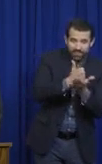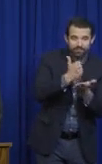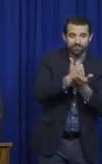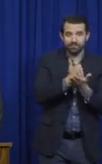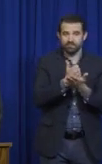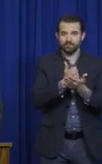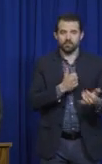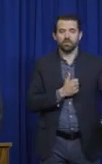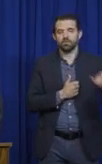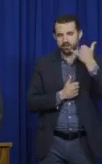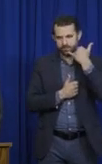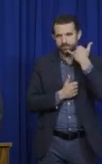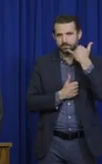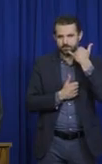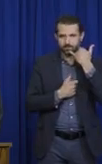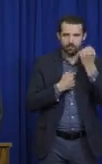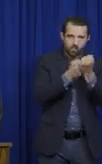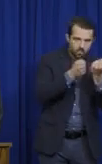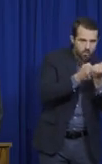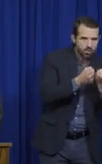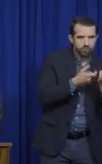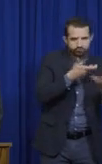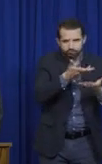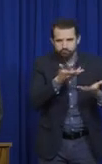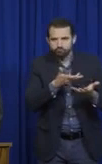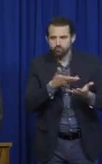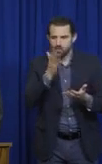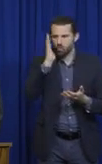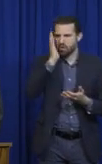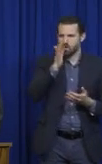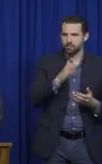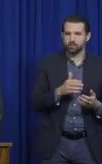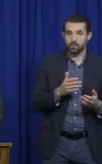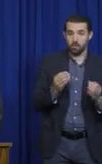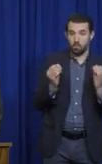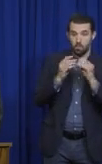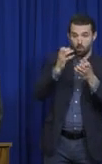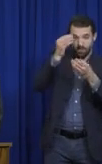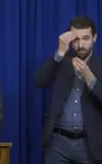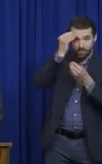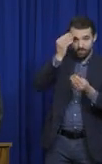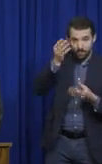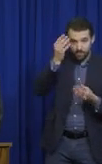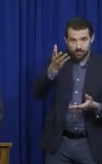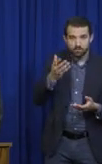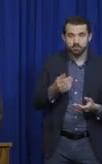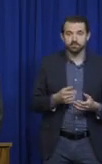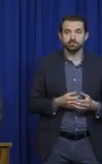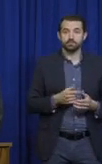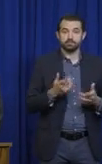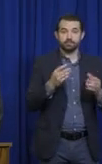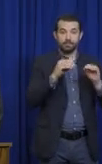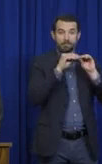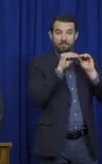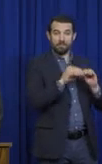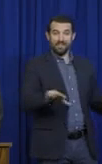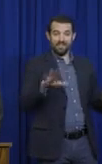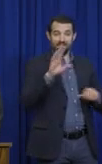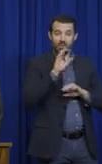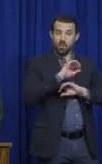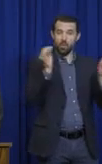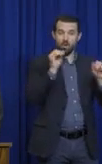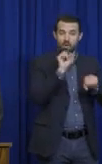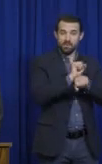claims. More information about the program, Pandemic Unemployment Assistance Program, and instructions on how